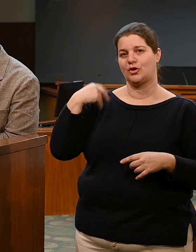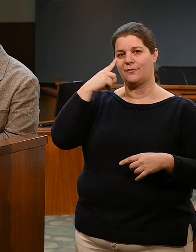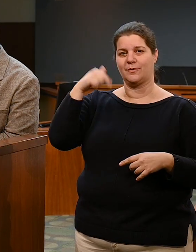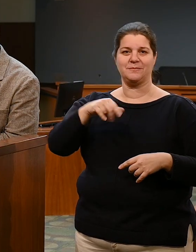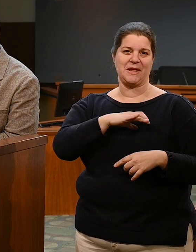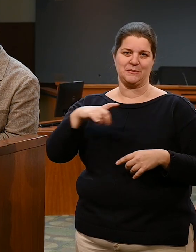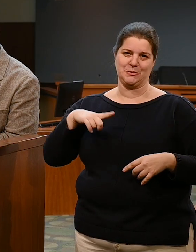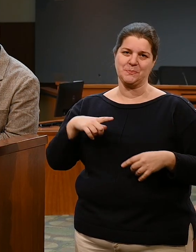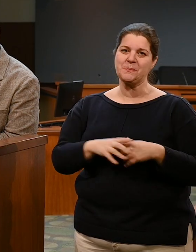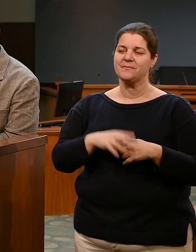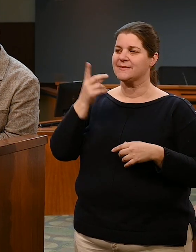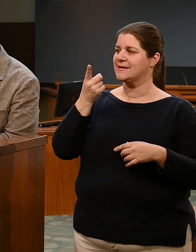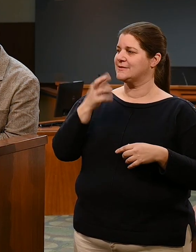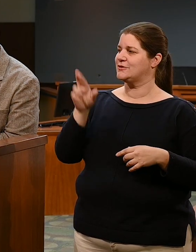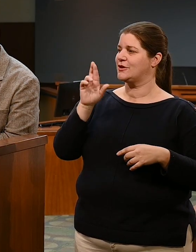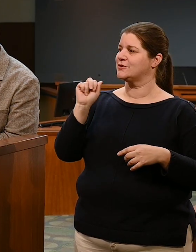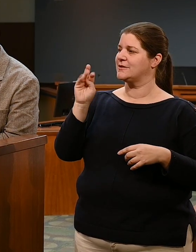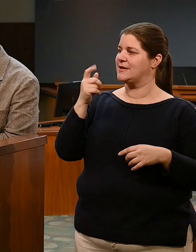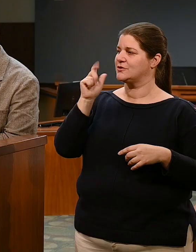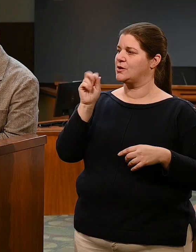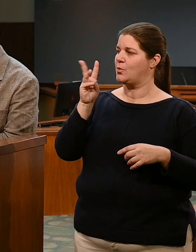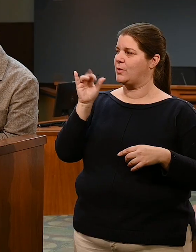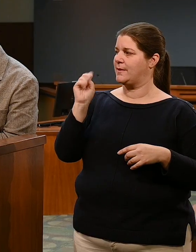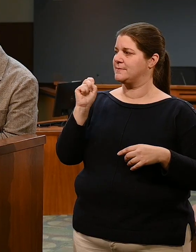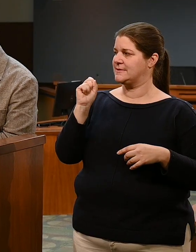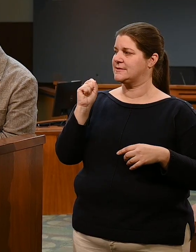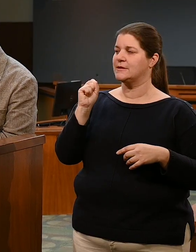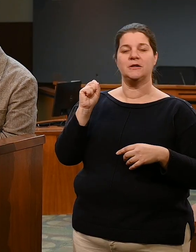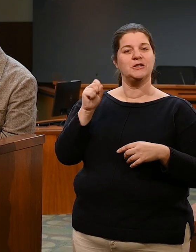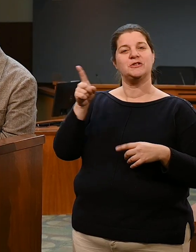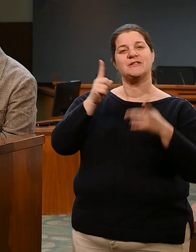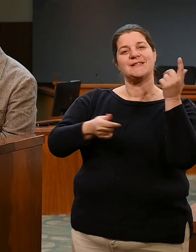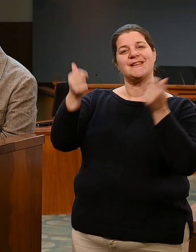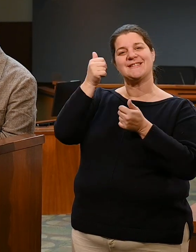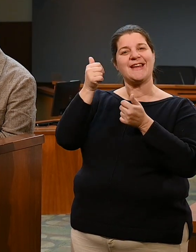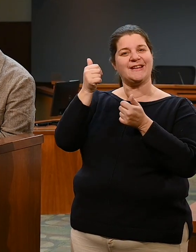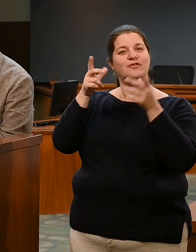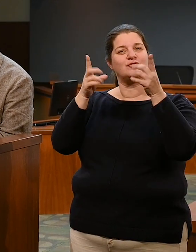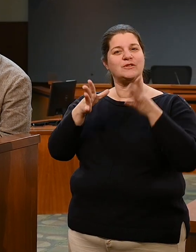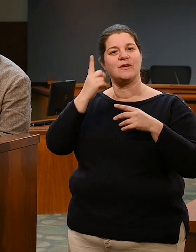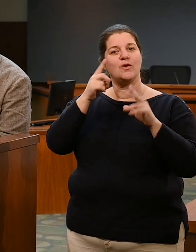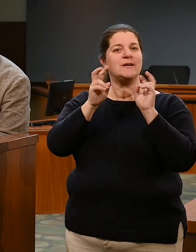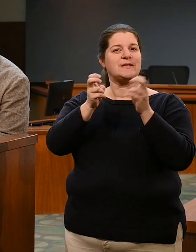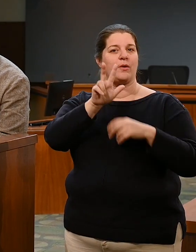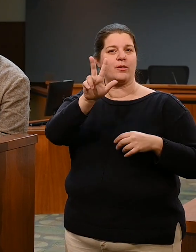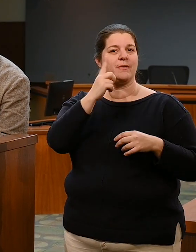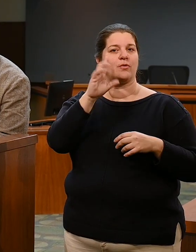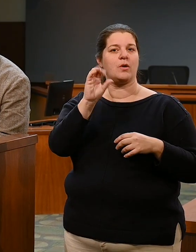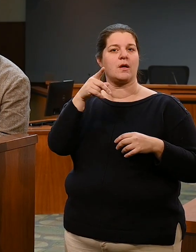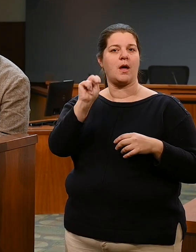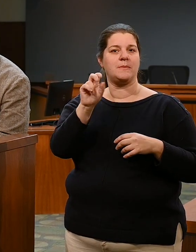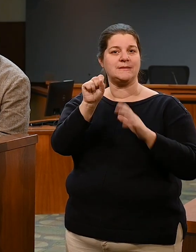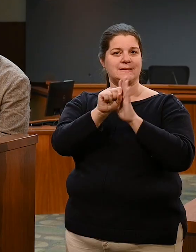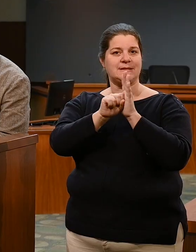council. Dr. Angela Williams, who is the Executive Director of Title III programs at Coppin State University,